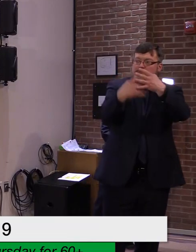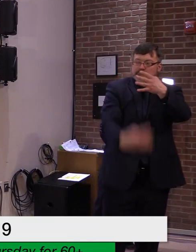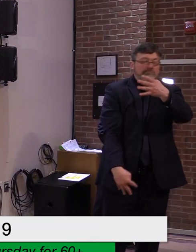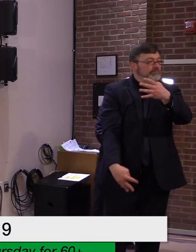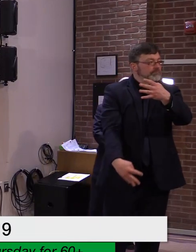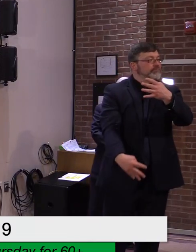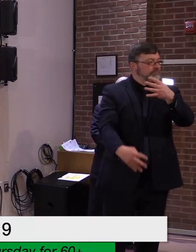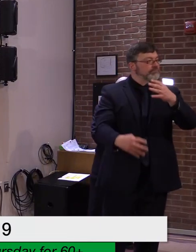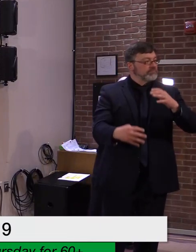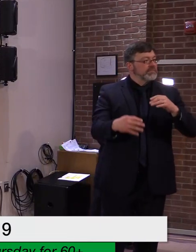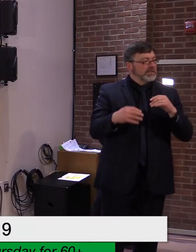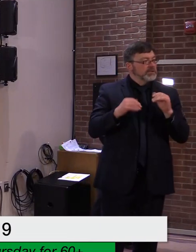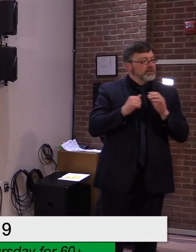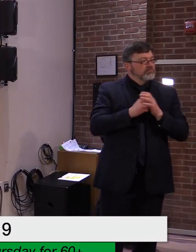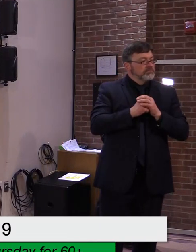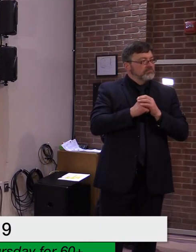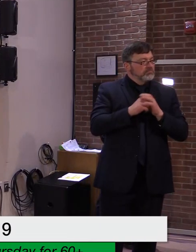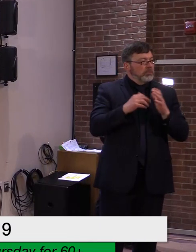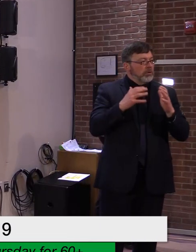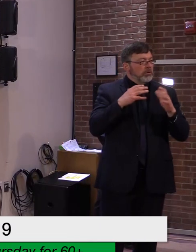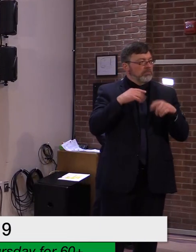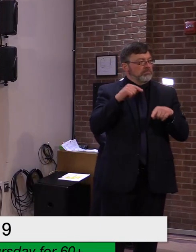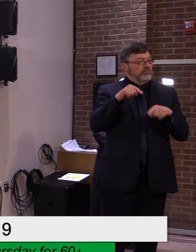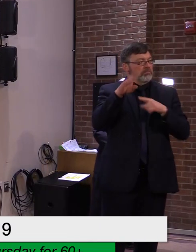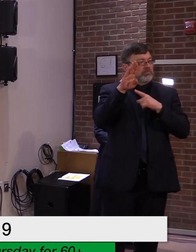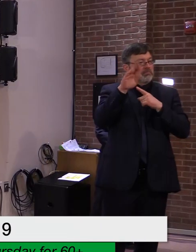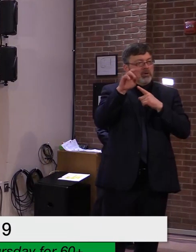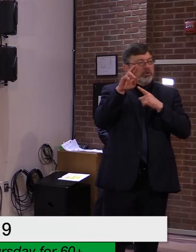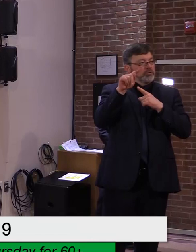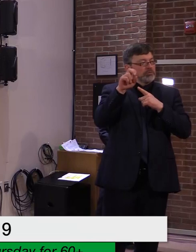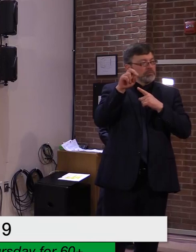few. Joe, Barton Chronicle.